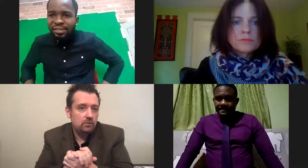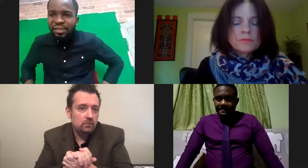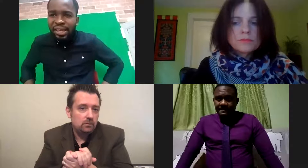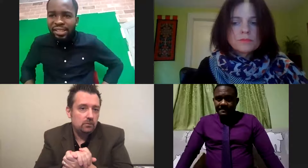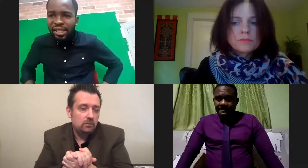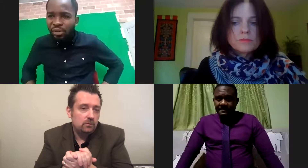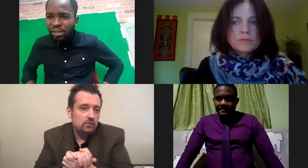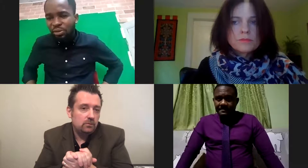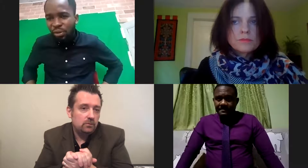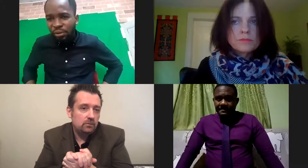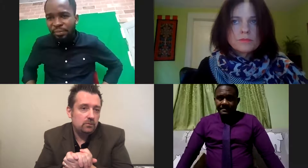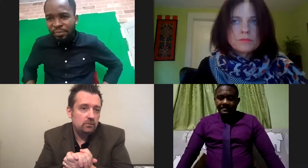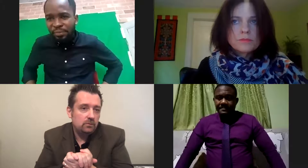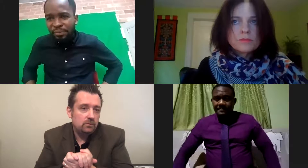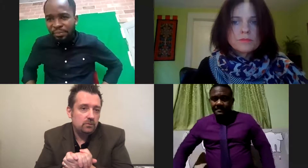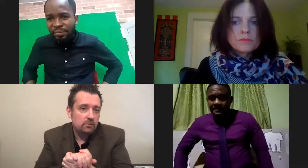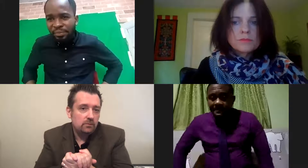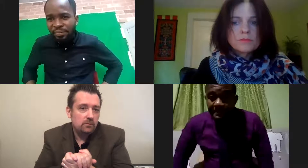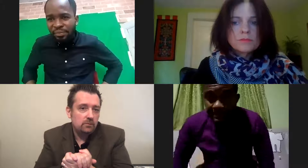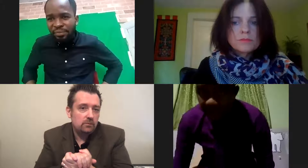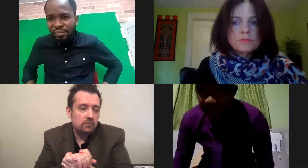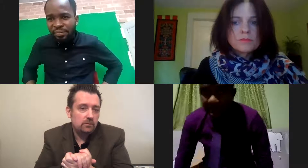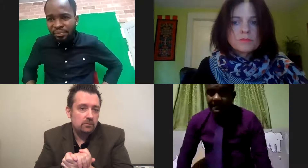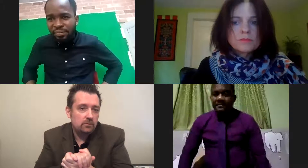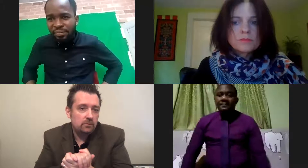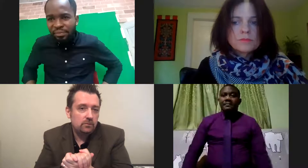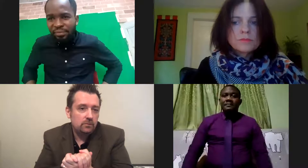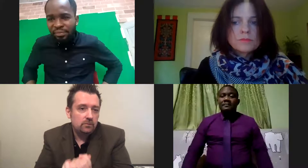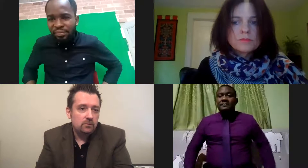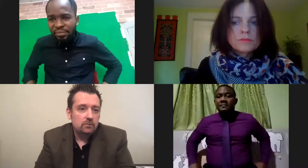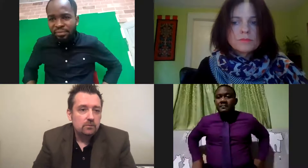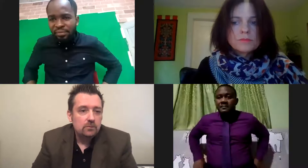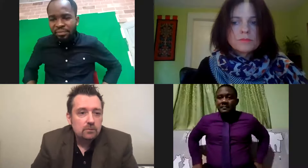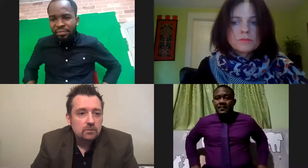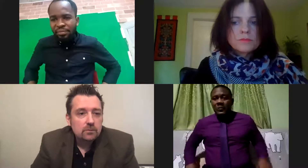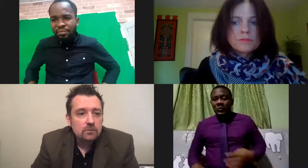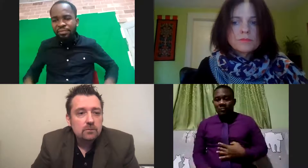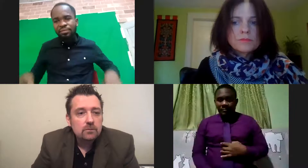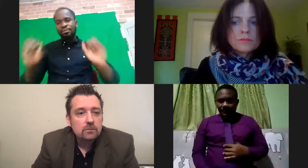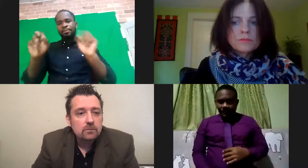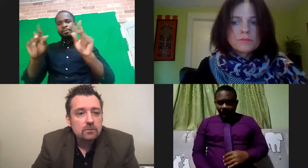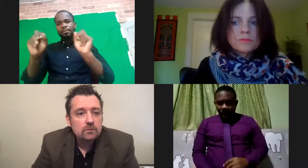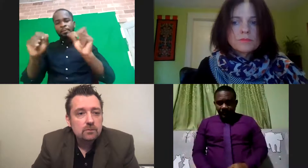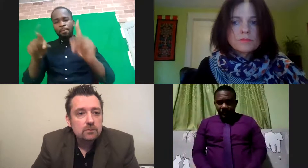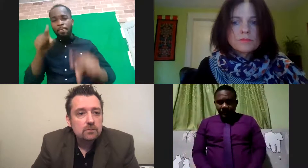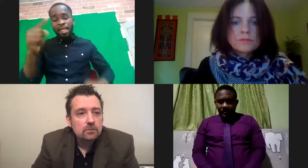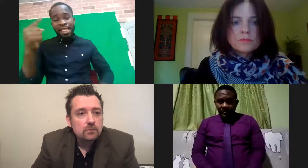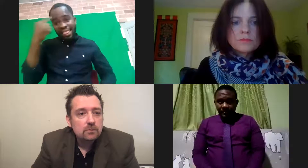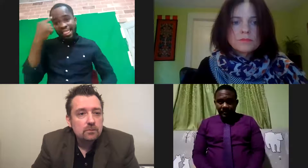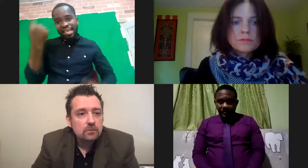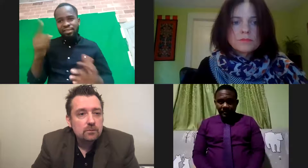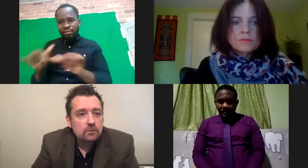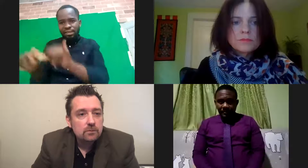can learn the language as well. Okay. Okay. I think it has a similarity